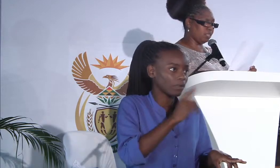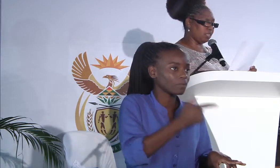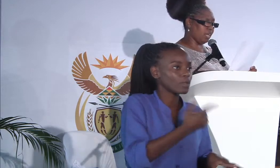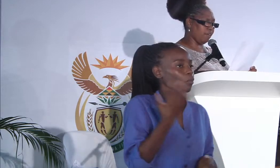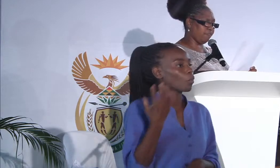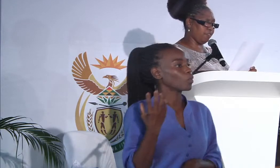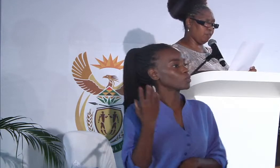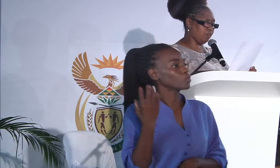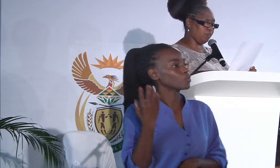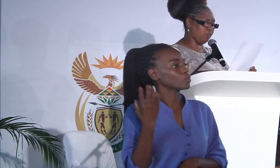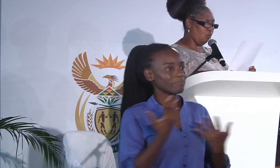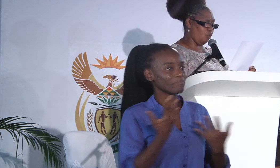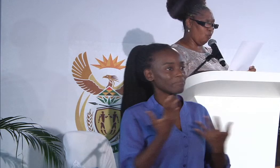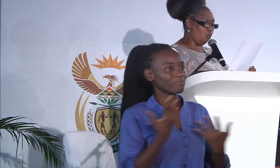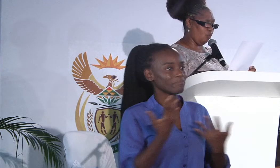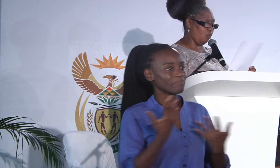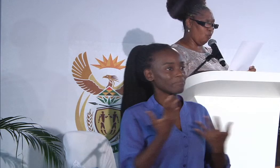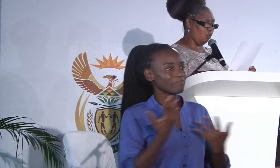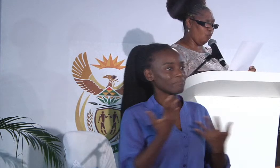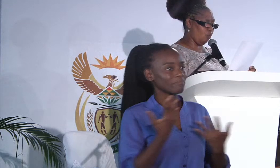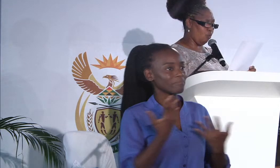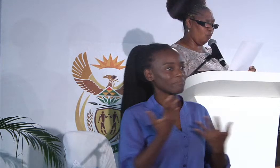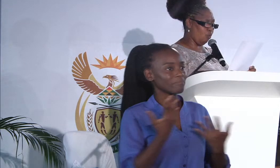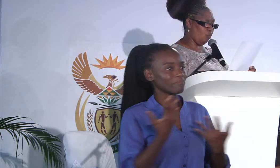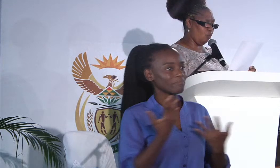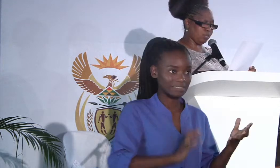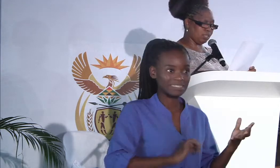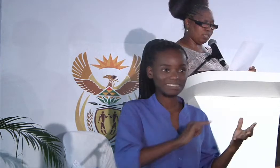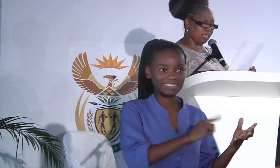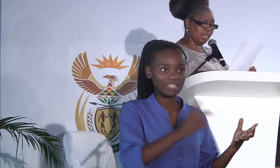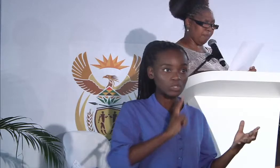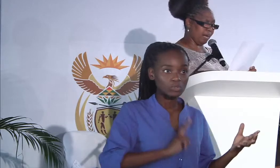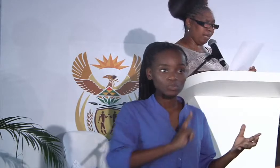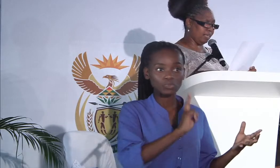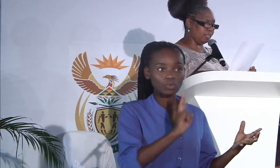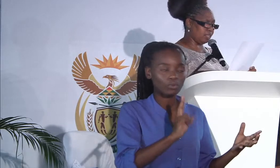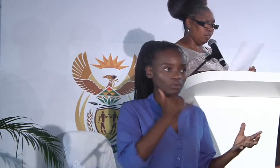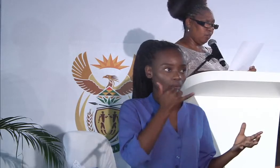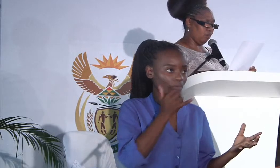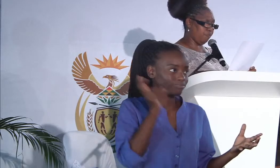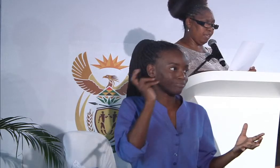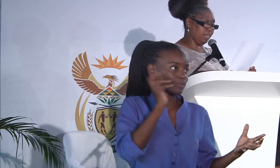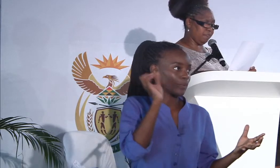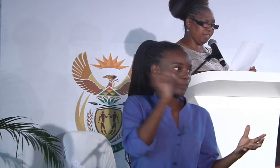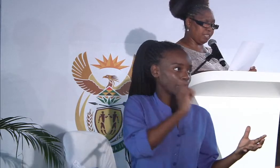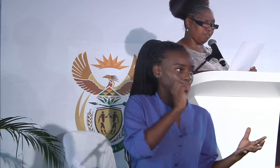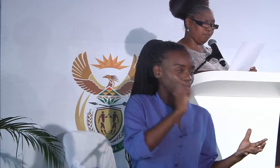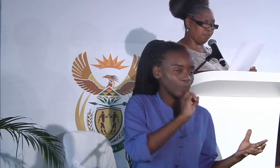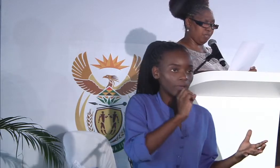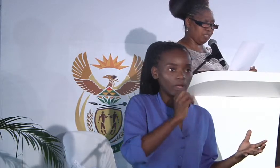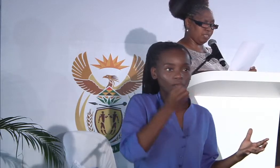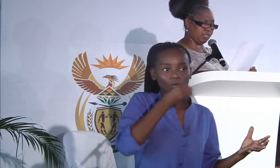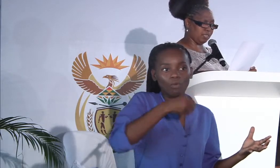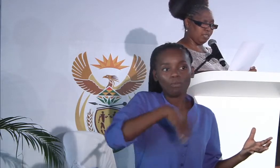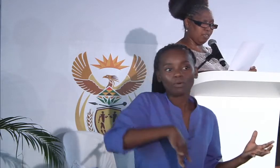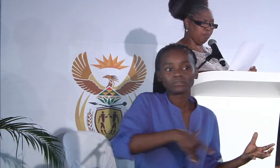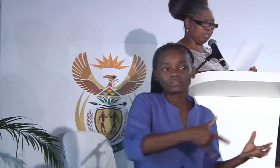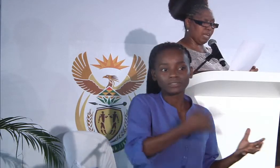stories often go untold and are lost in a barrage of ineffective